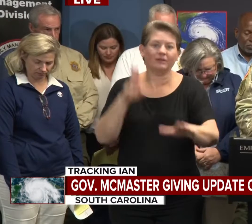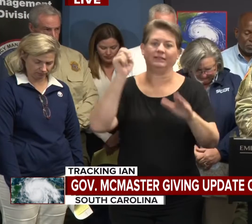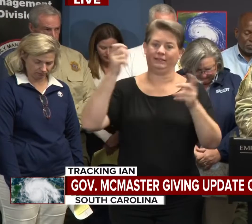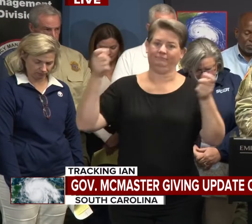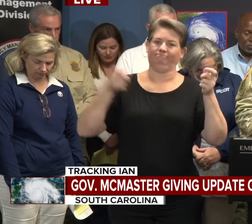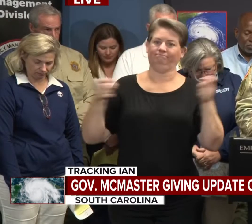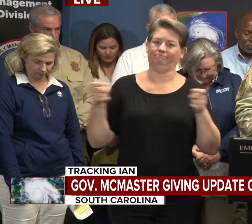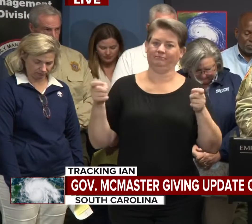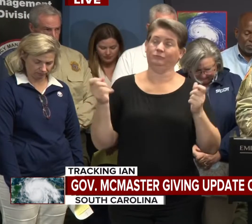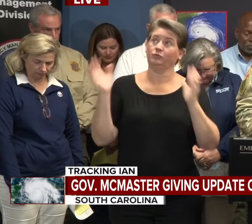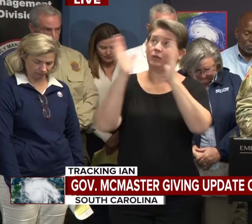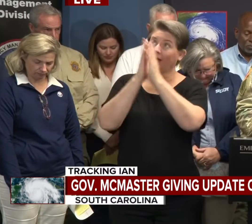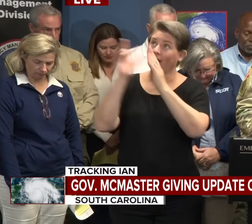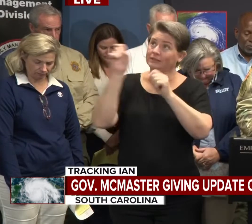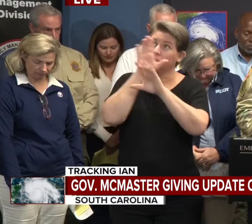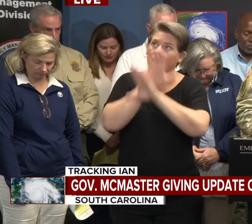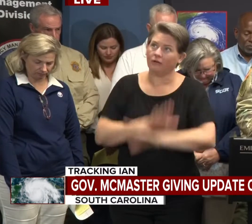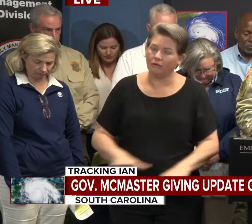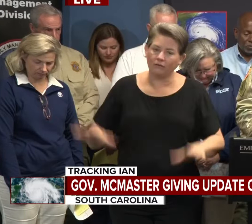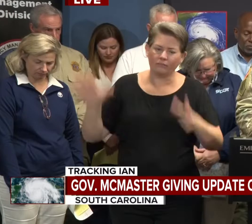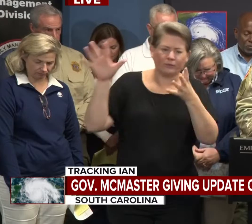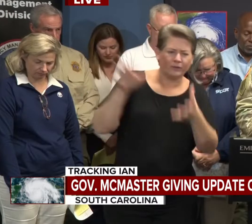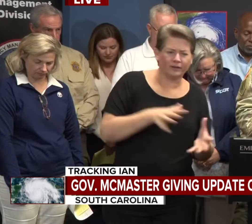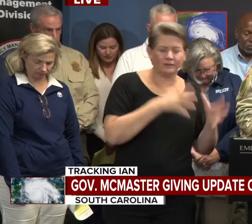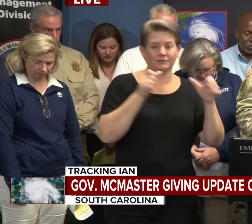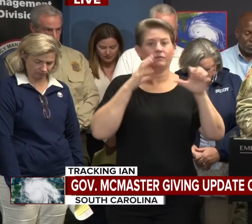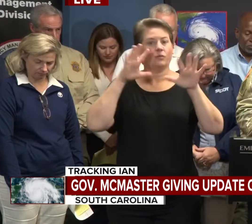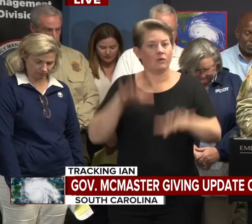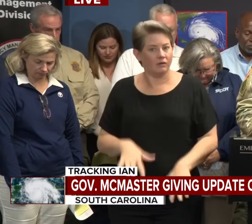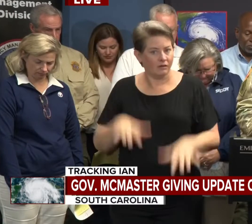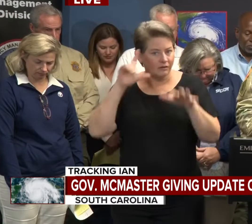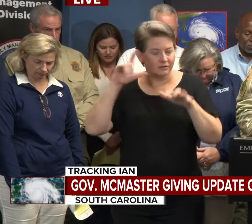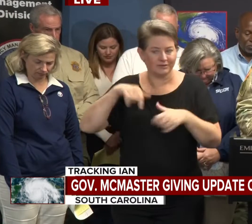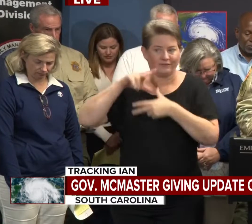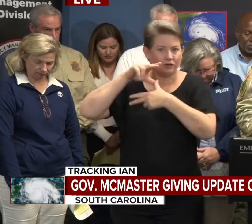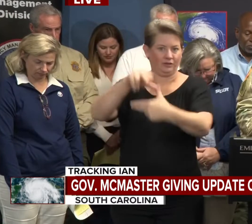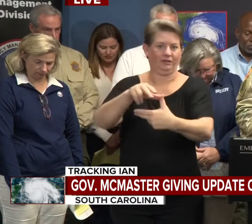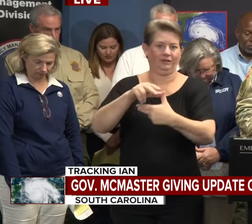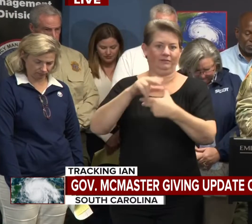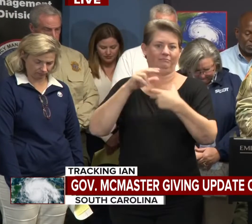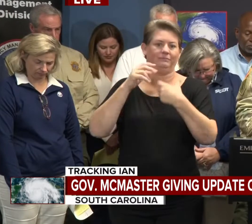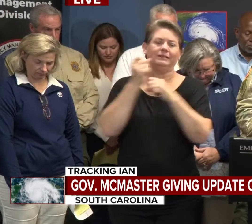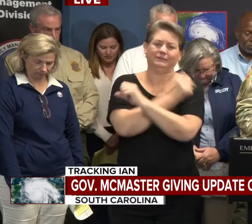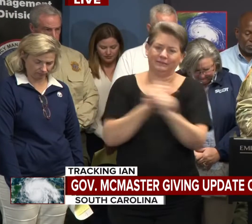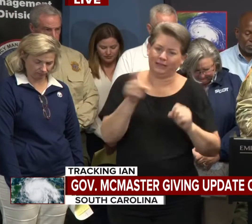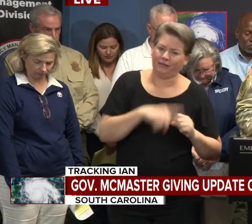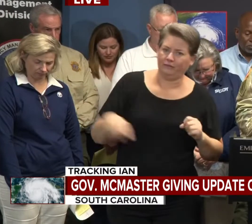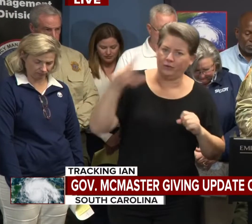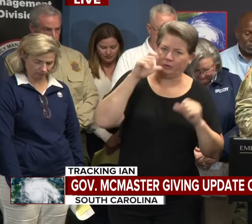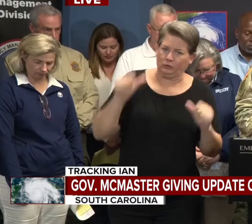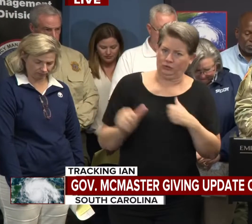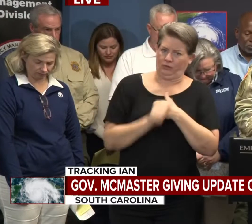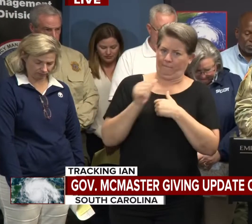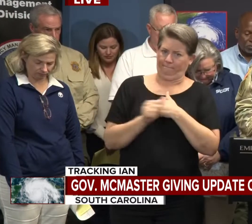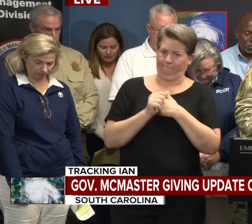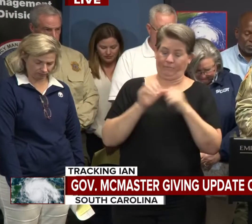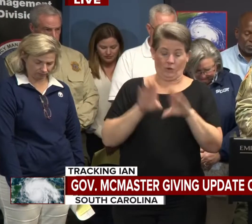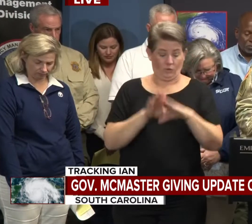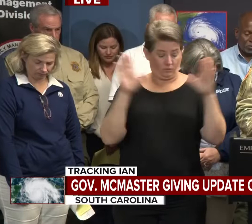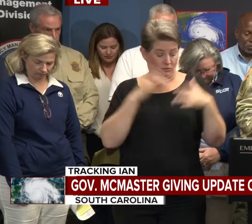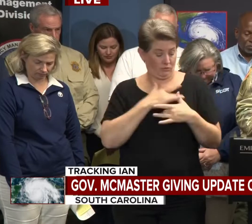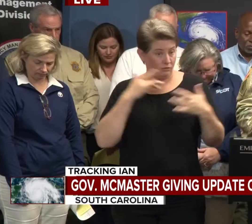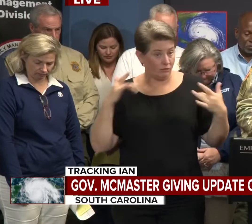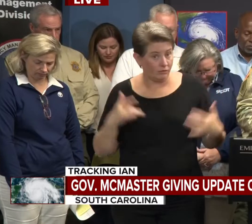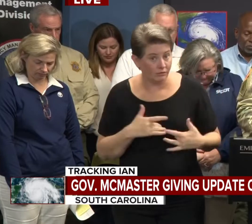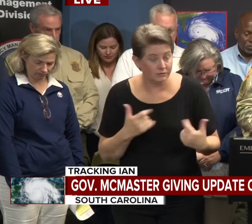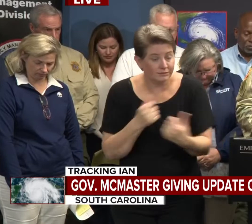calm the wind and the waters of the approaching hurricane and spare those in the path from harm. Open our hearts in love and generosity